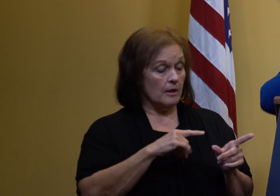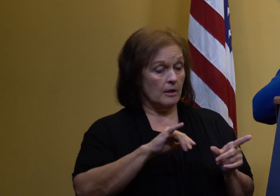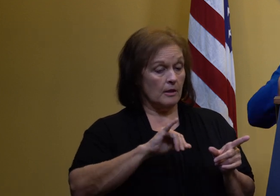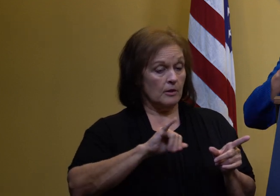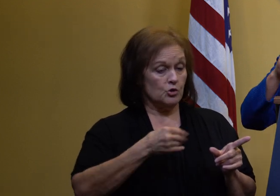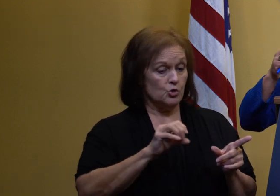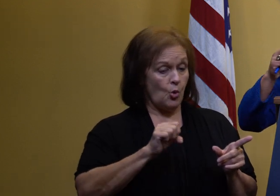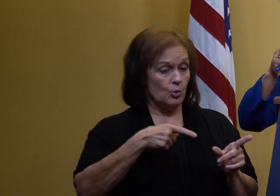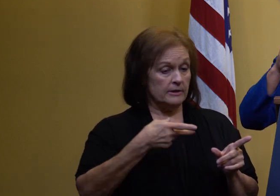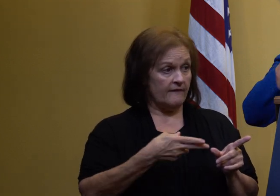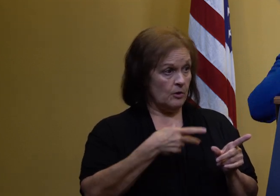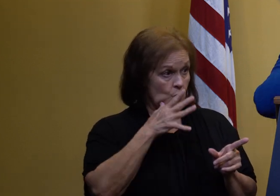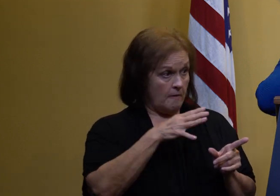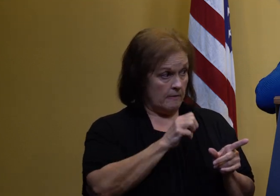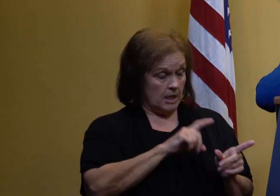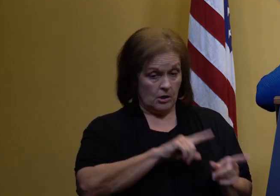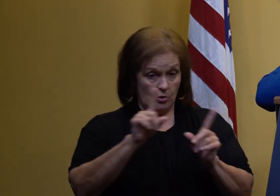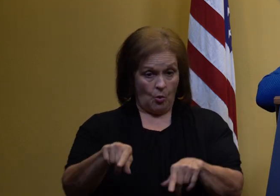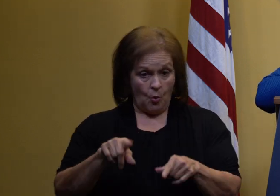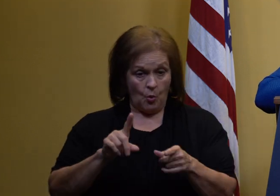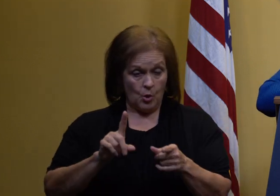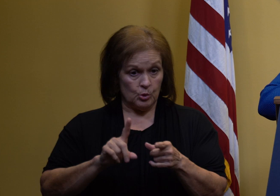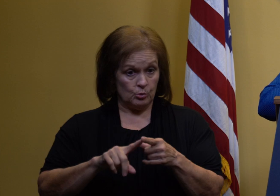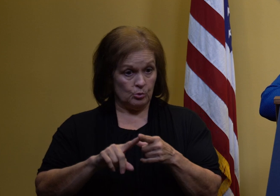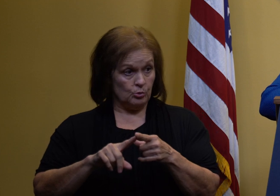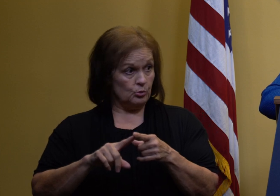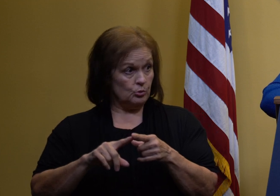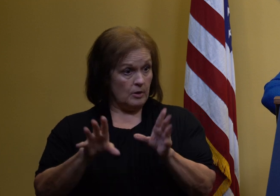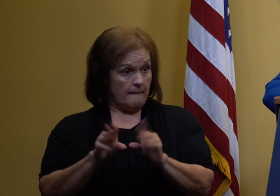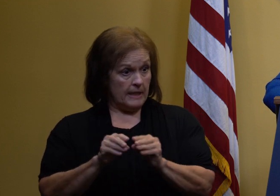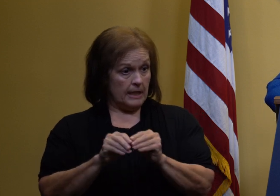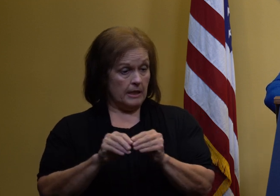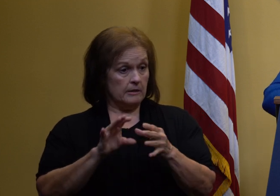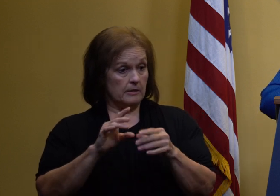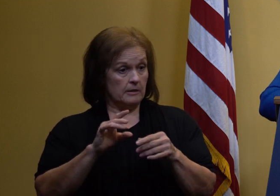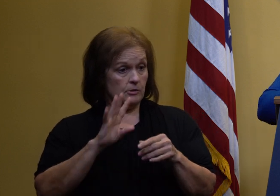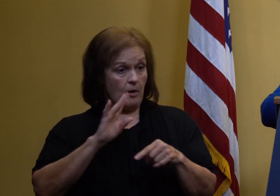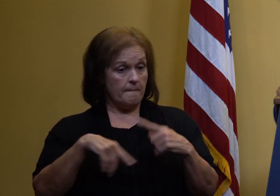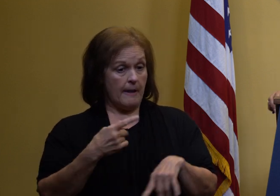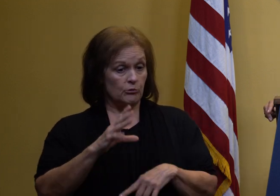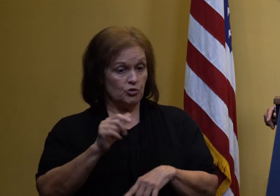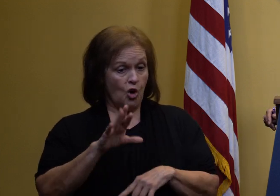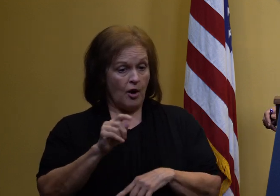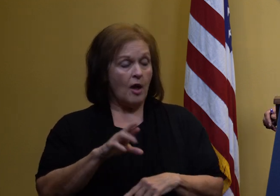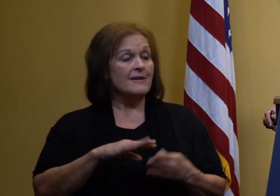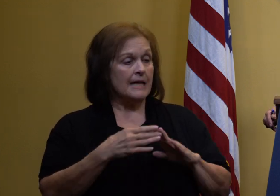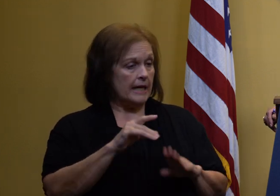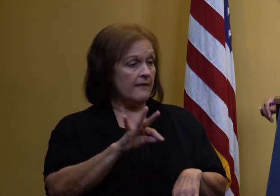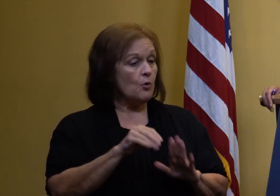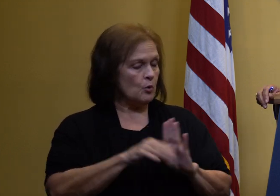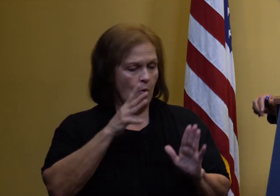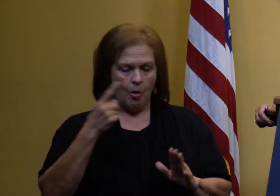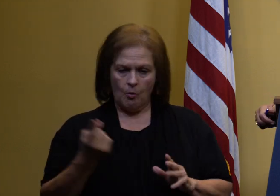attending the October 4th hearing to mount the defense as prescribed under the charter? The city of New Orleans will always